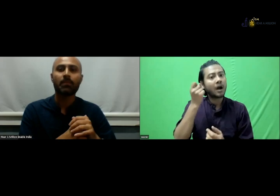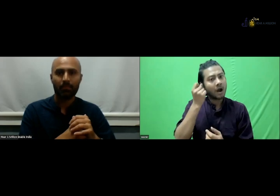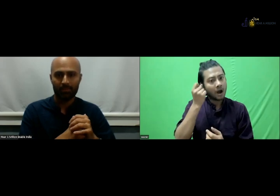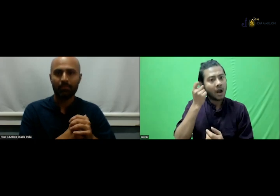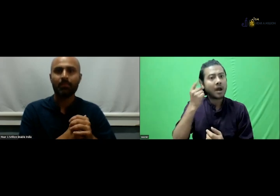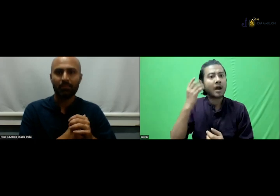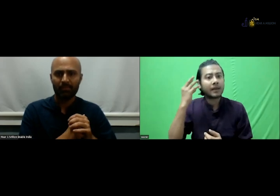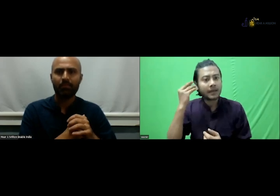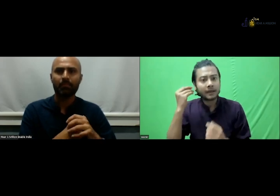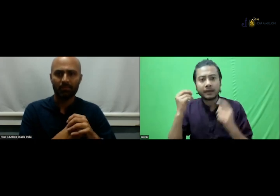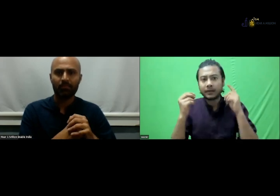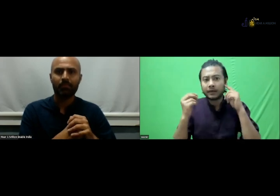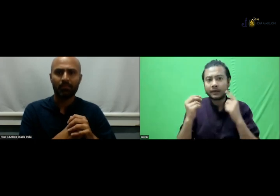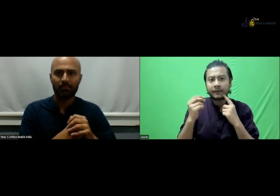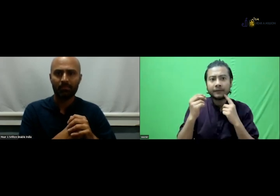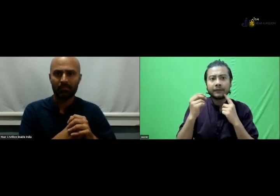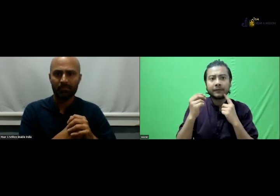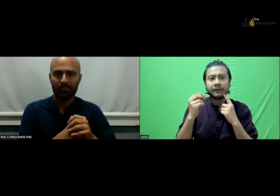mother.